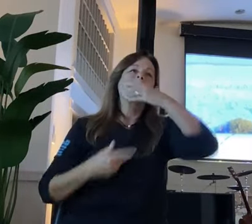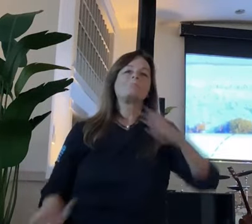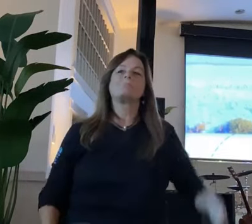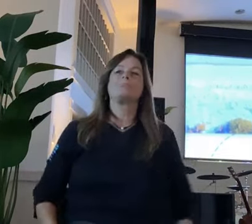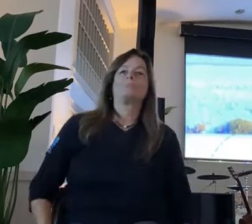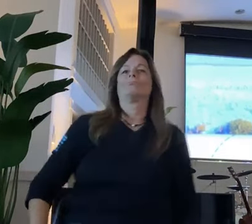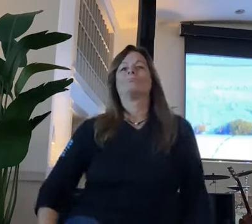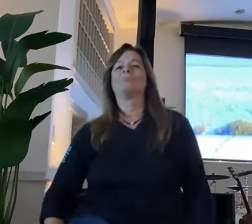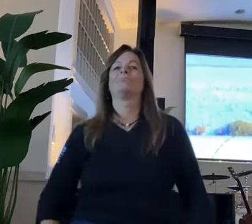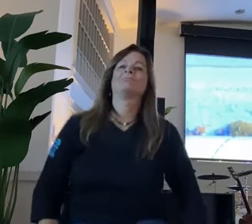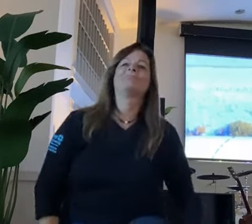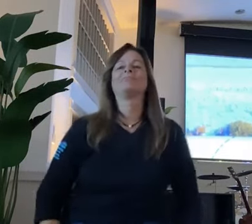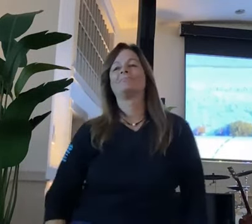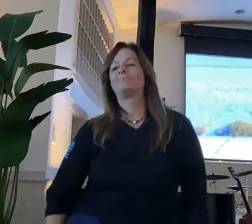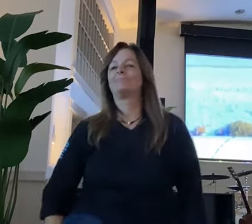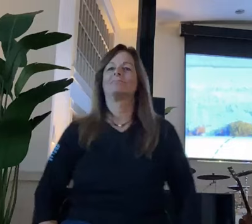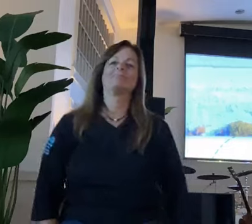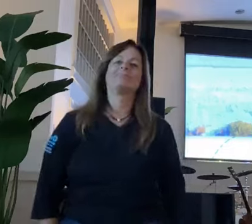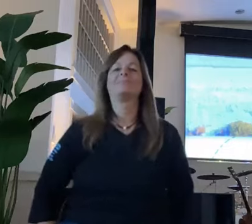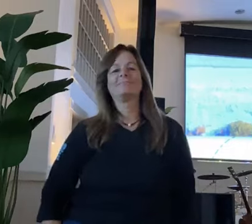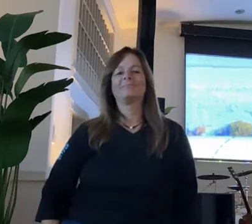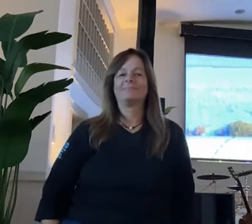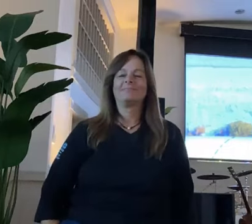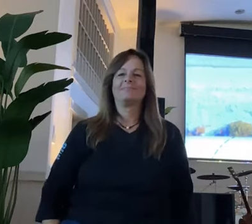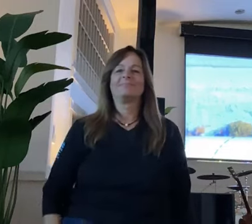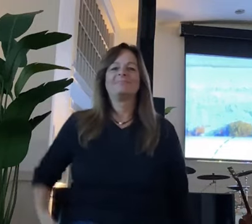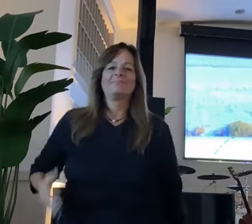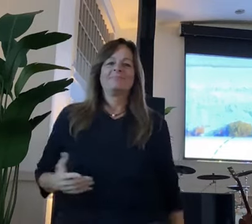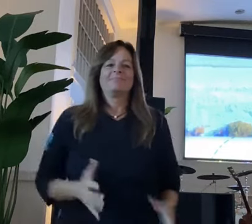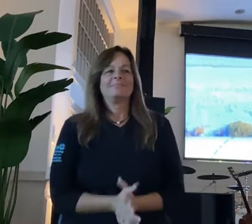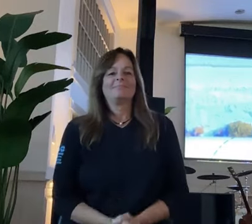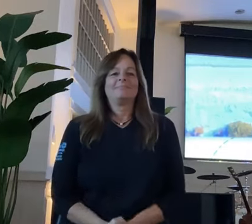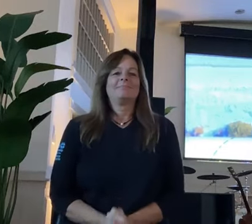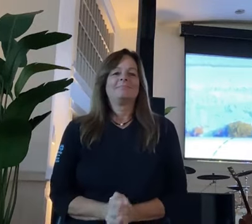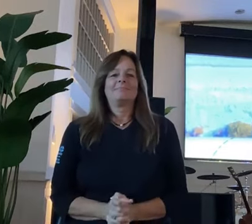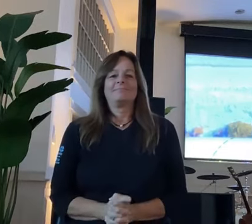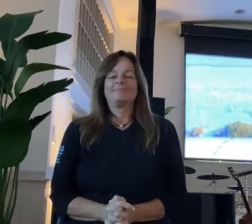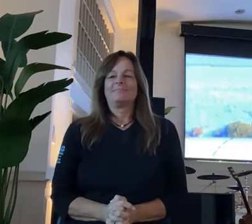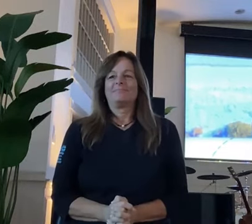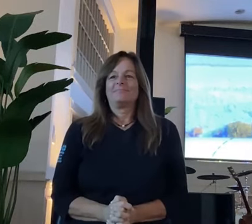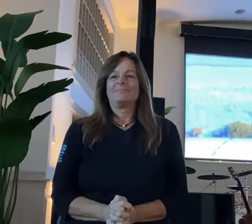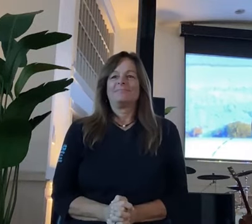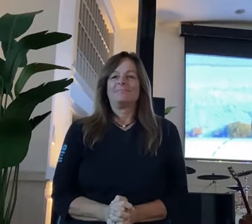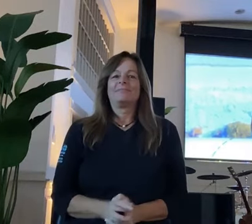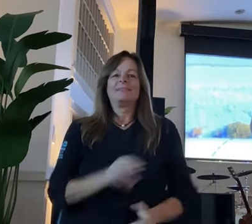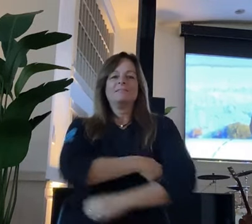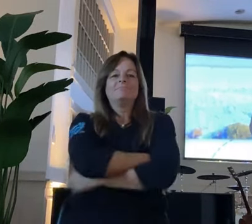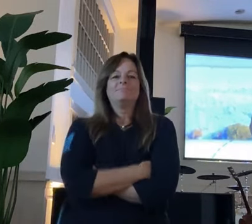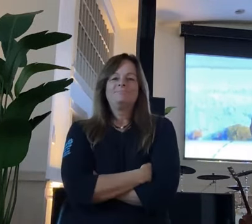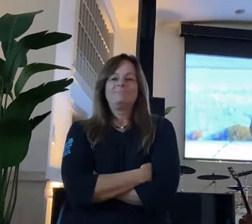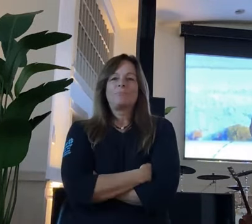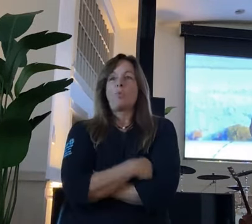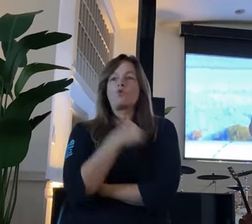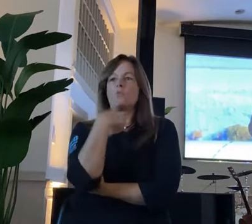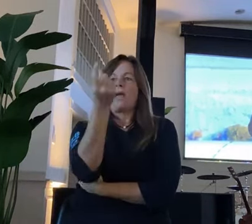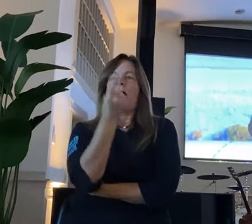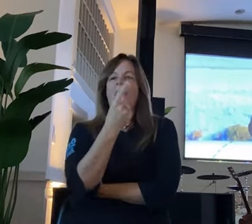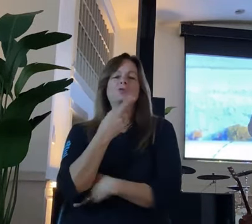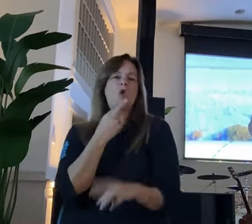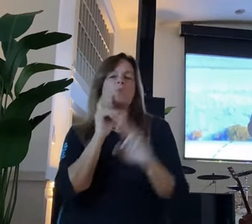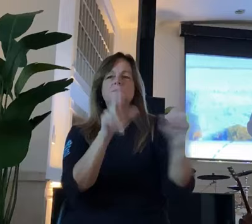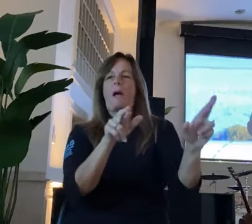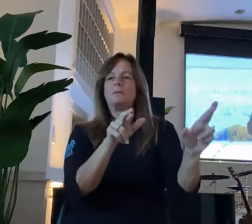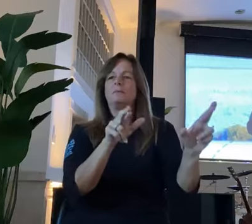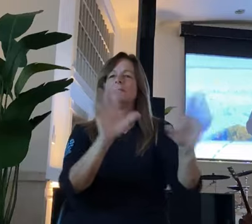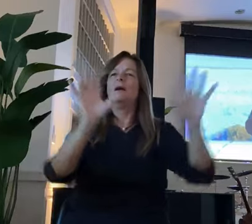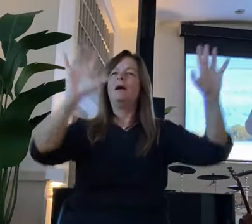about. Holy Spirit, this is hard. This is cool. Why don't you talk to me about that? Or I want to say something to somebody that is wrong,